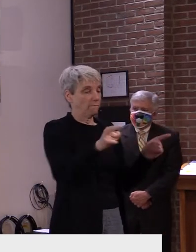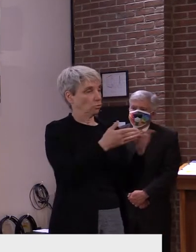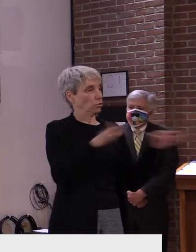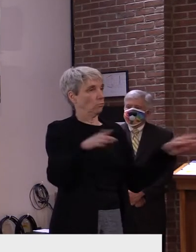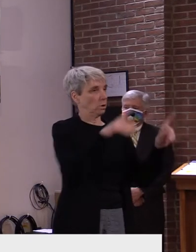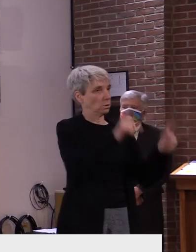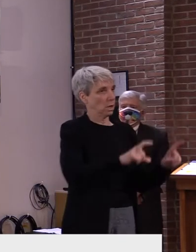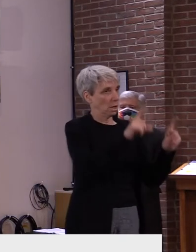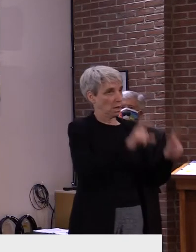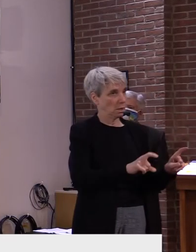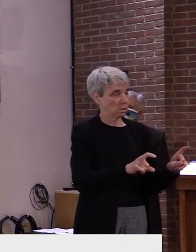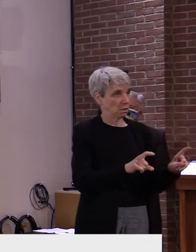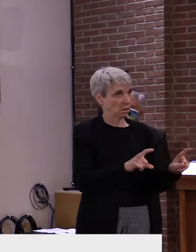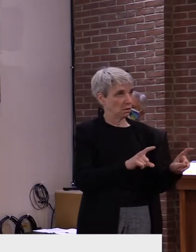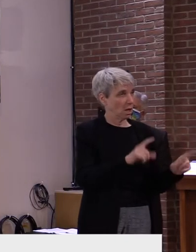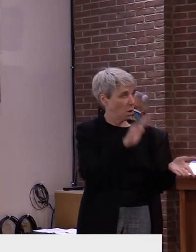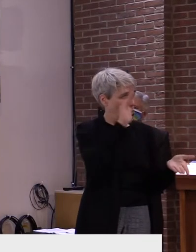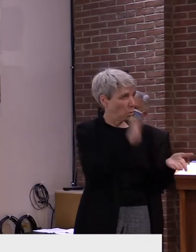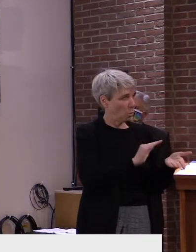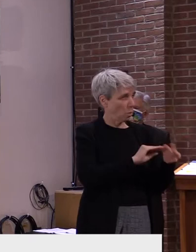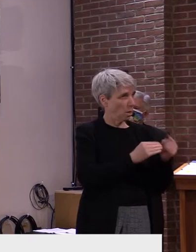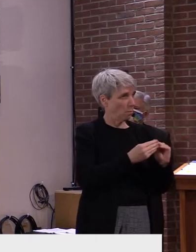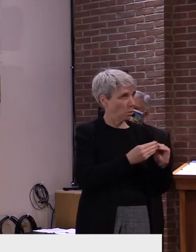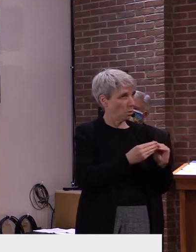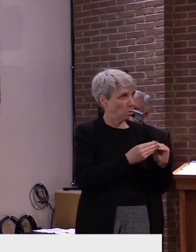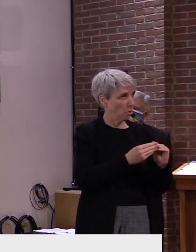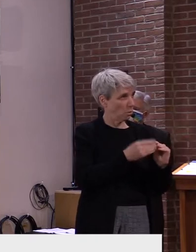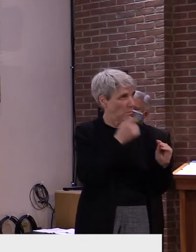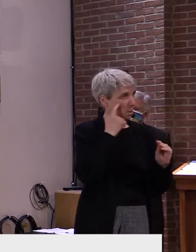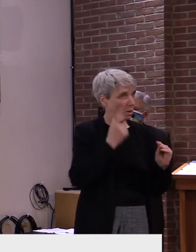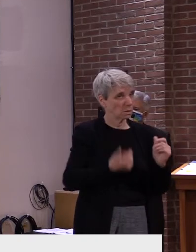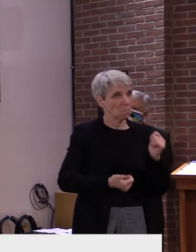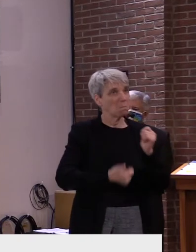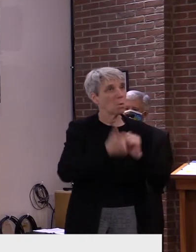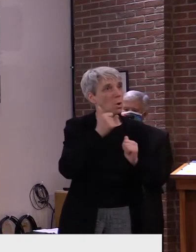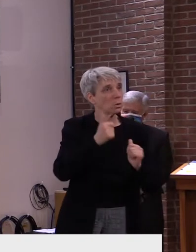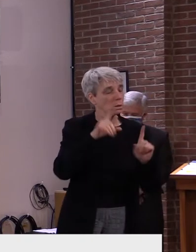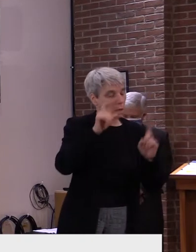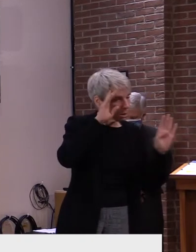testing overall been rising for people who are just getting,